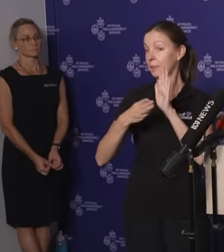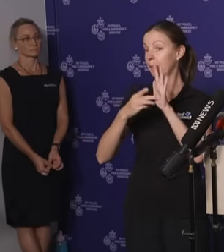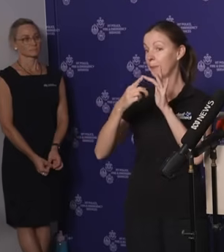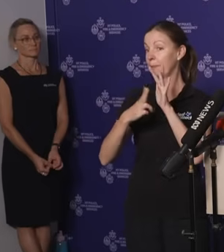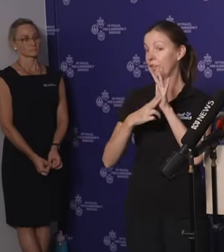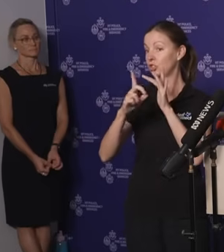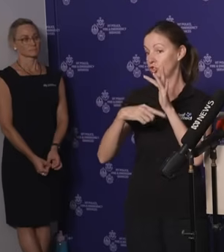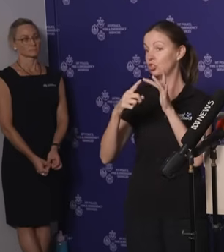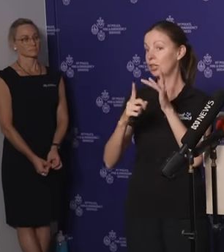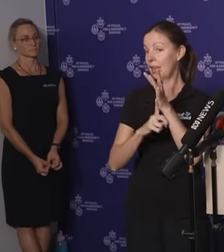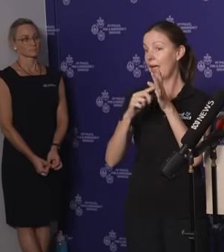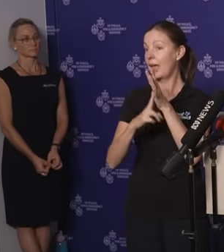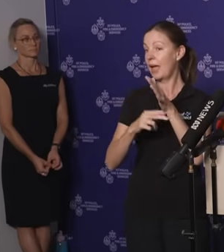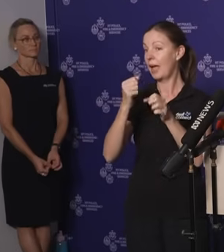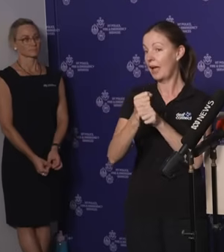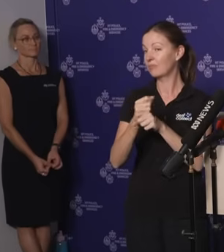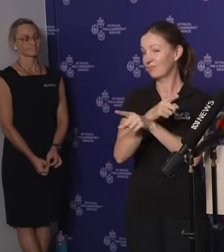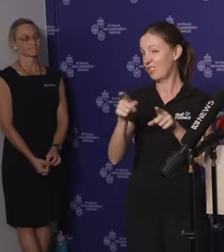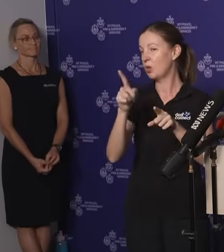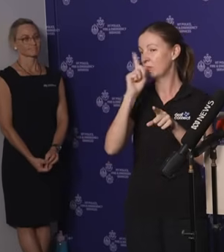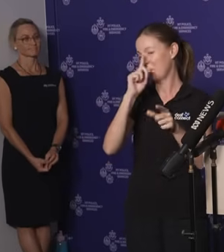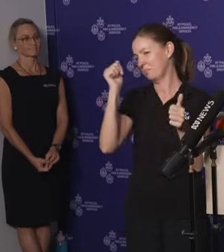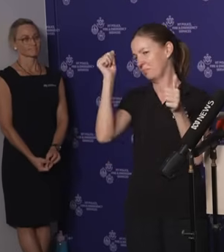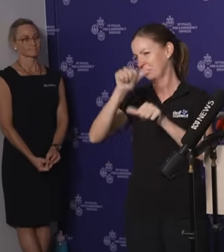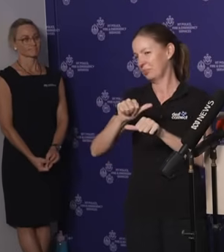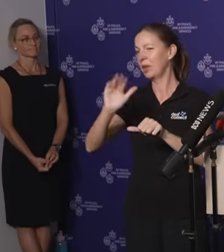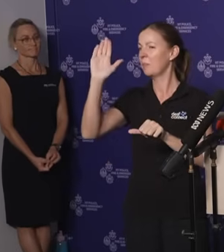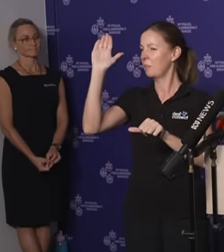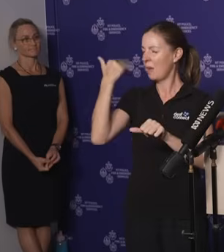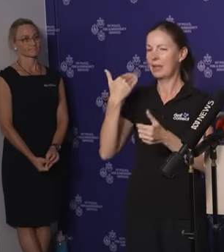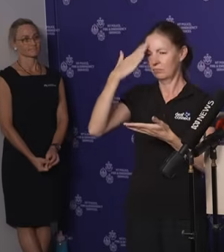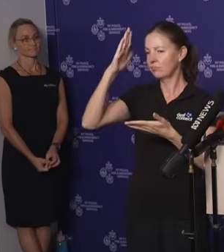before. They're prepared and they're ready.